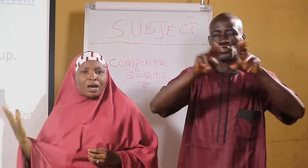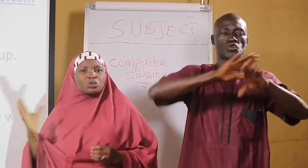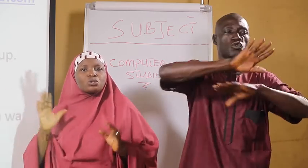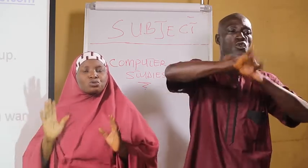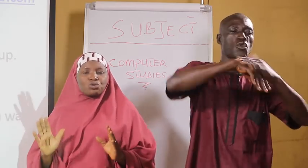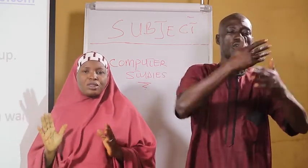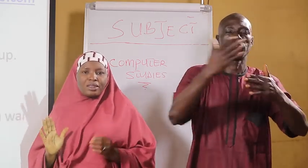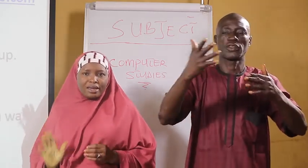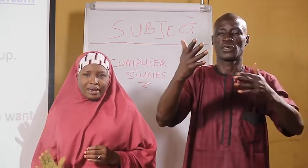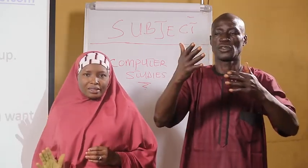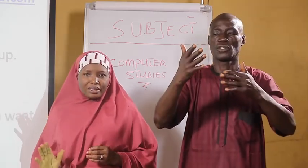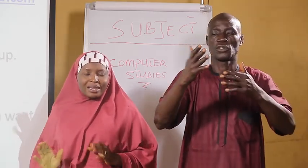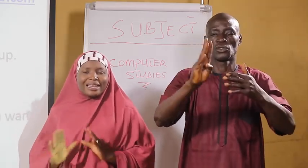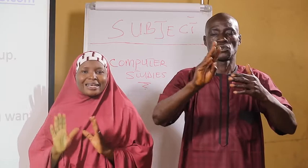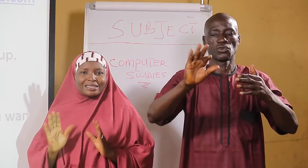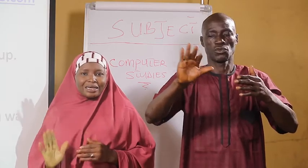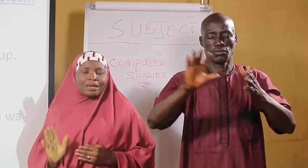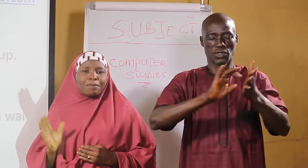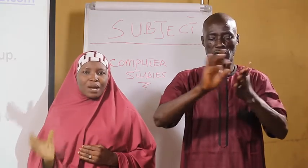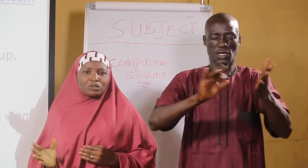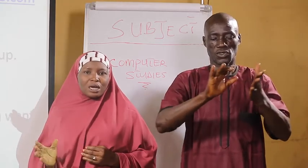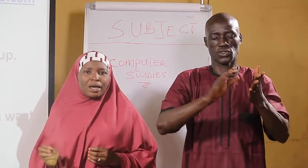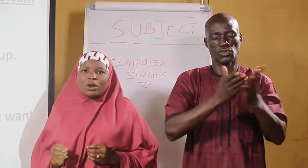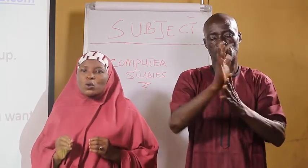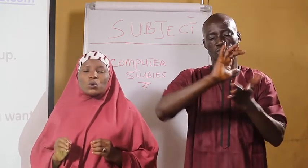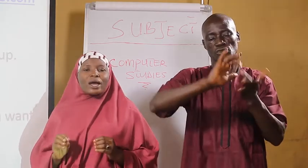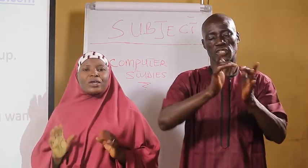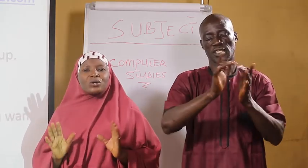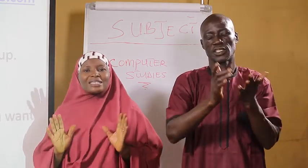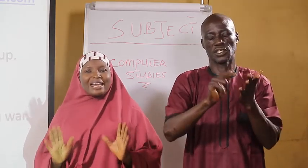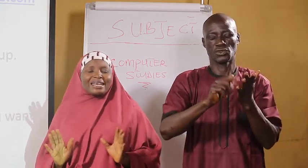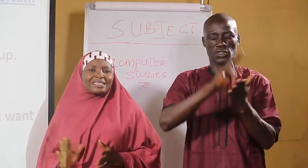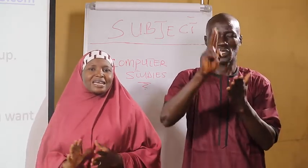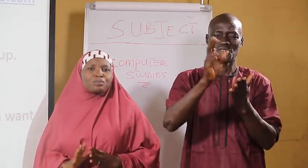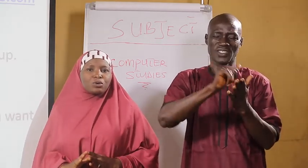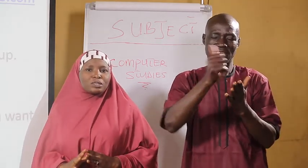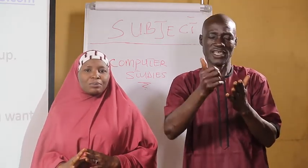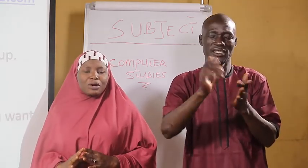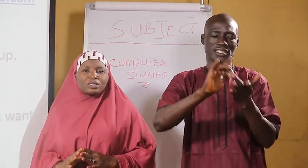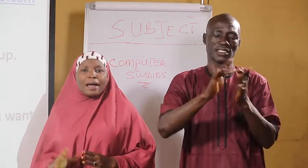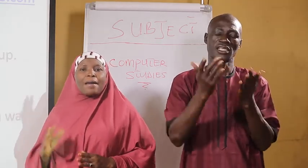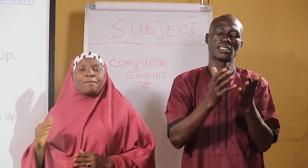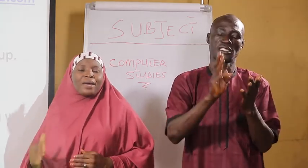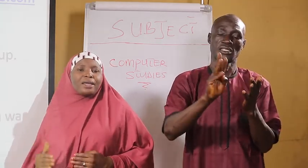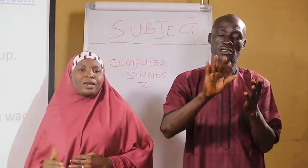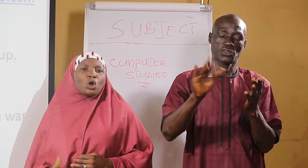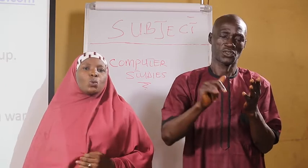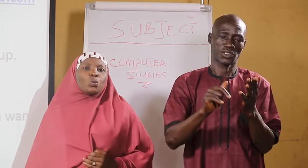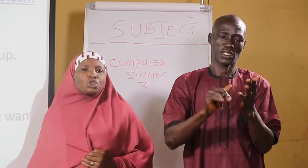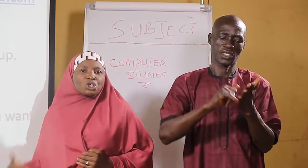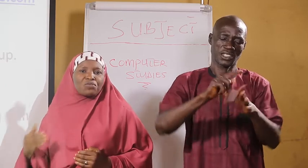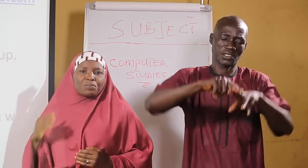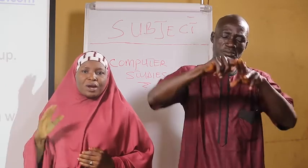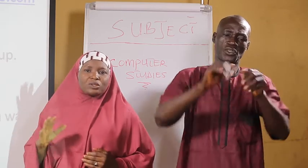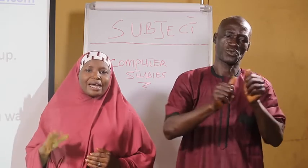to browse through the net. That's the browser. You can use any internet browser depending